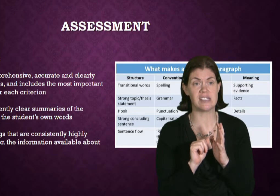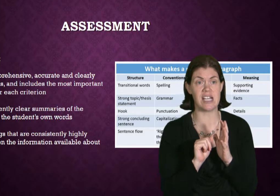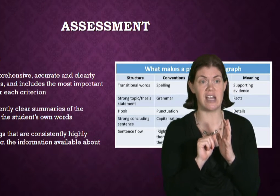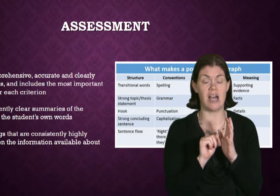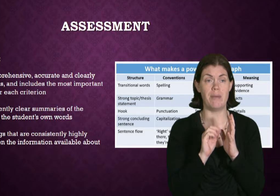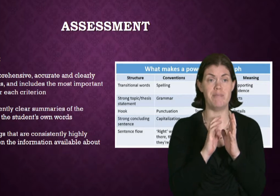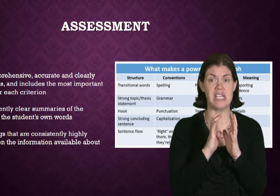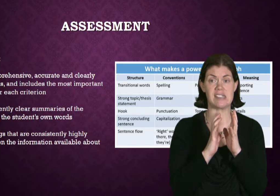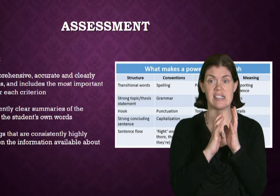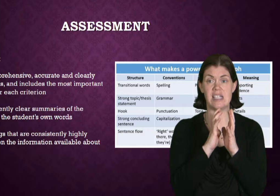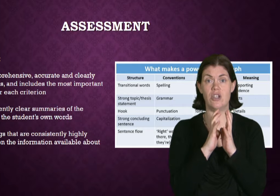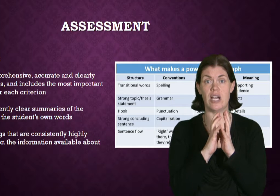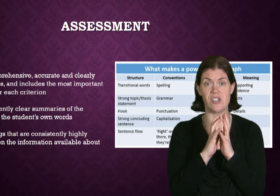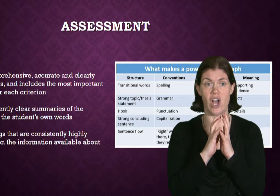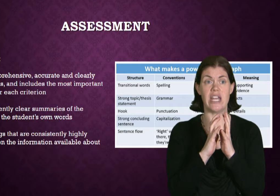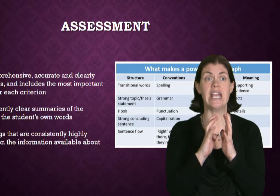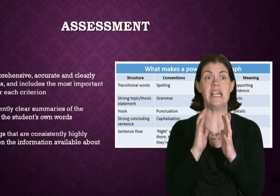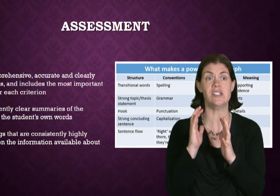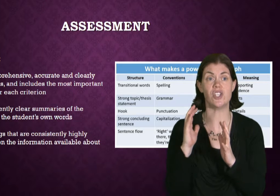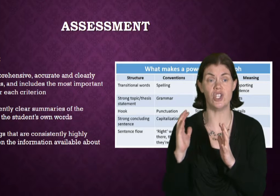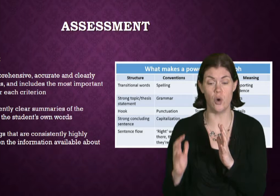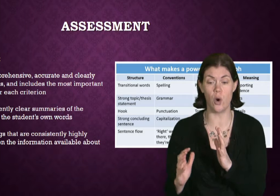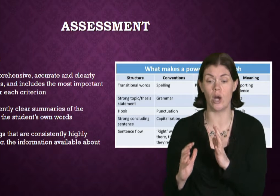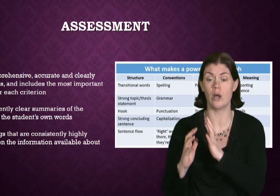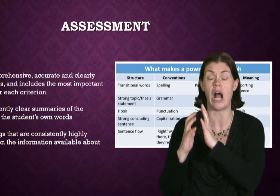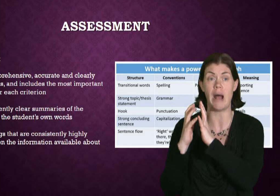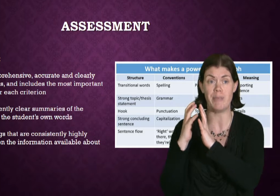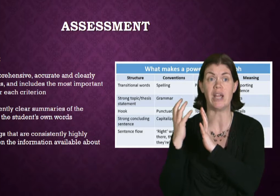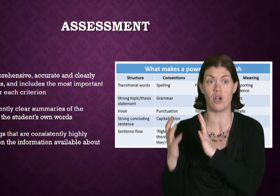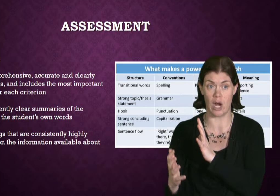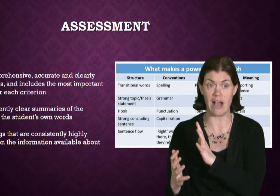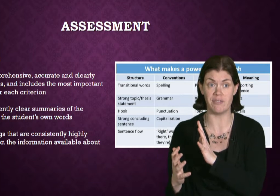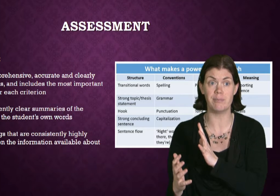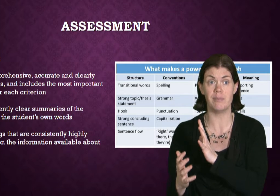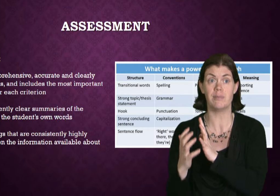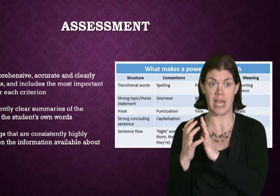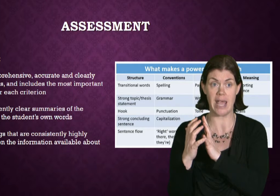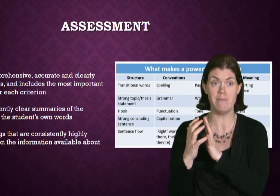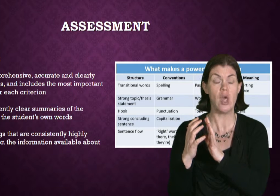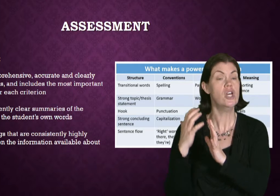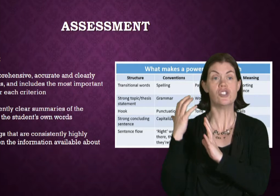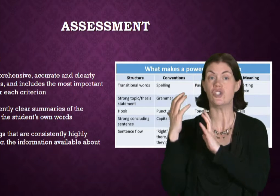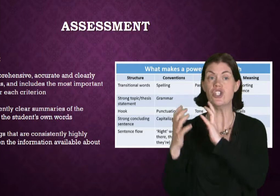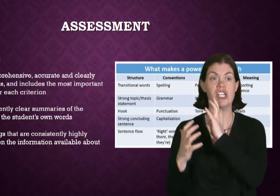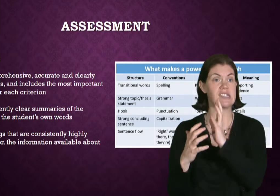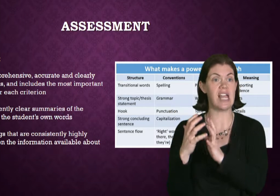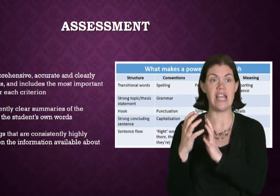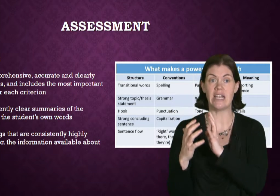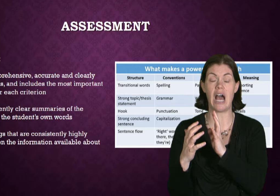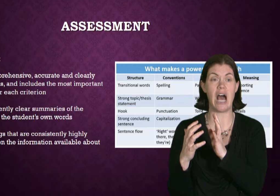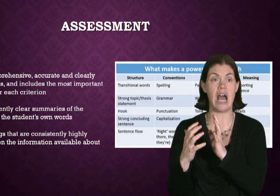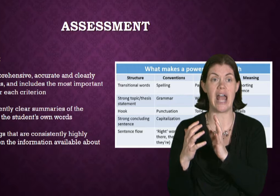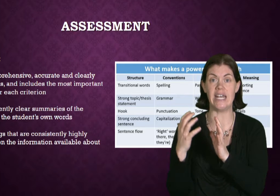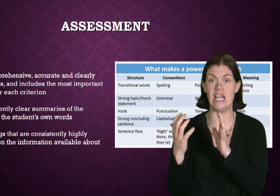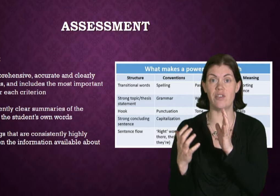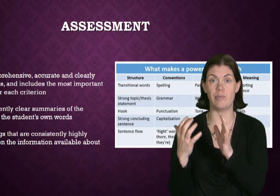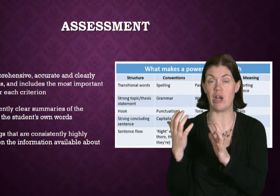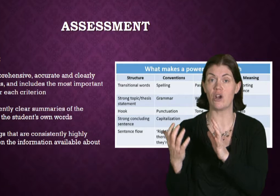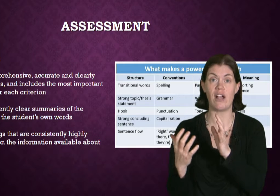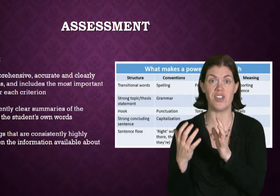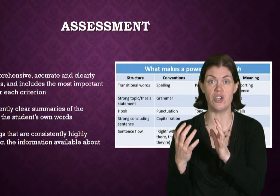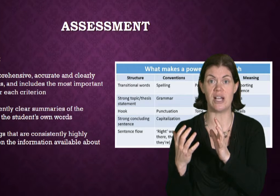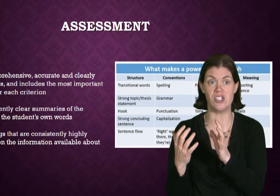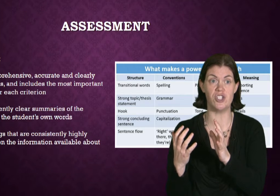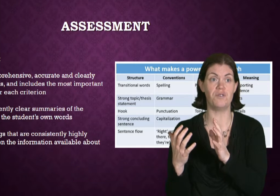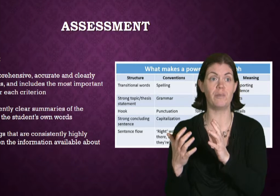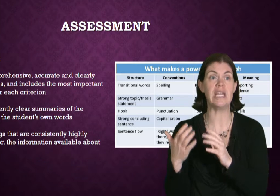going to be assessing you guys on is your paragraph, okay? So just like any other